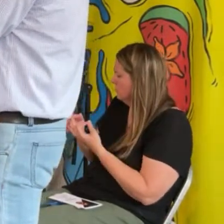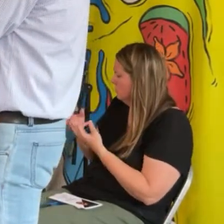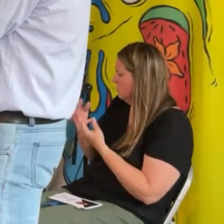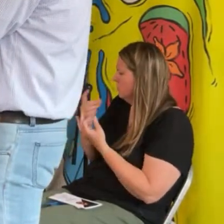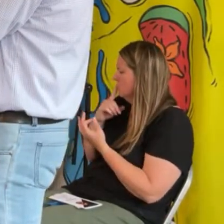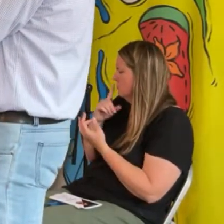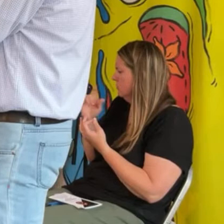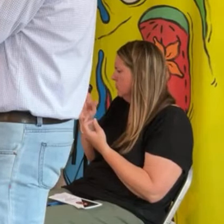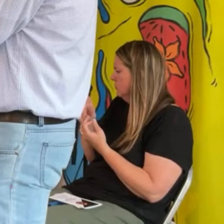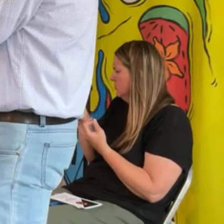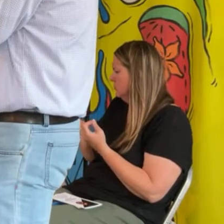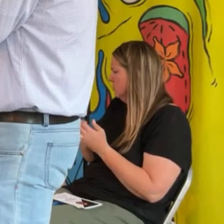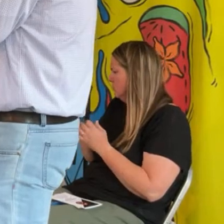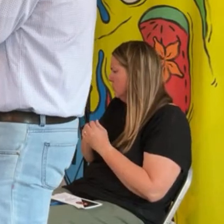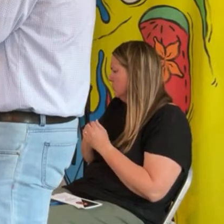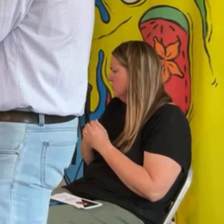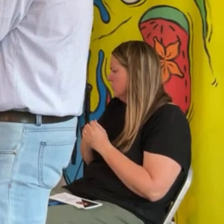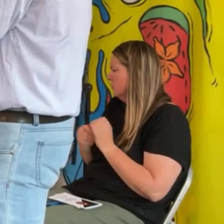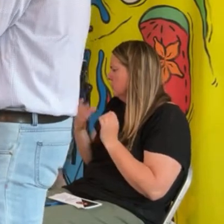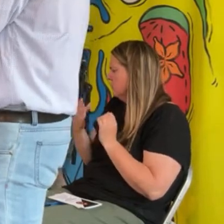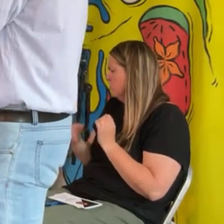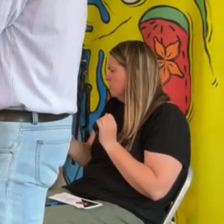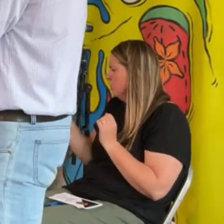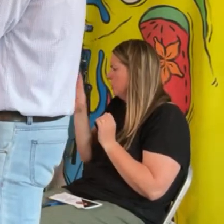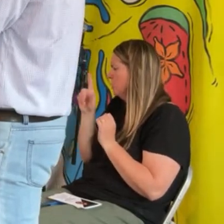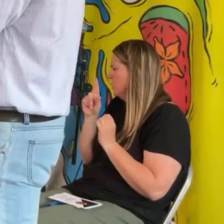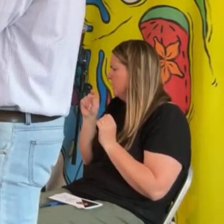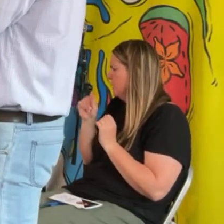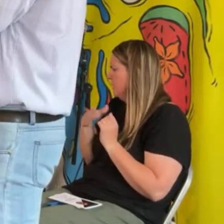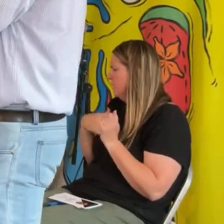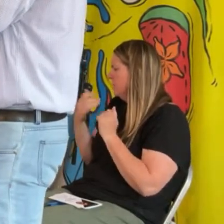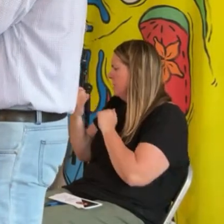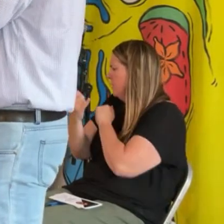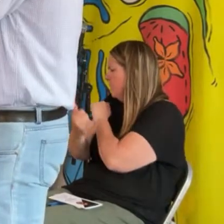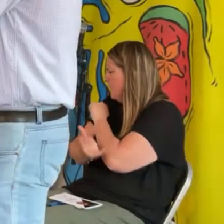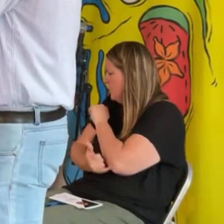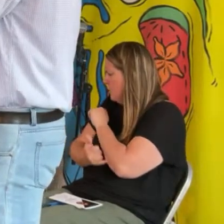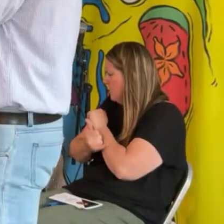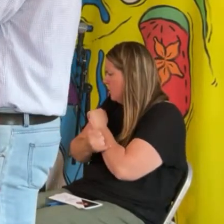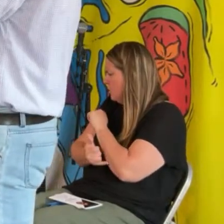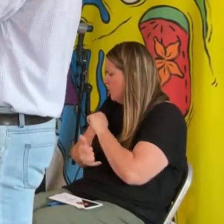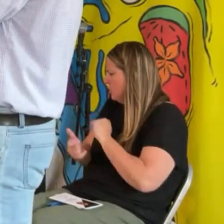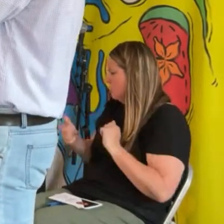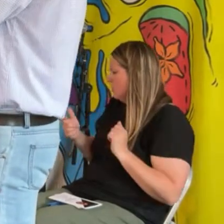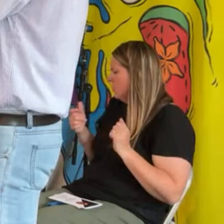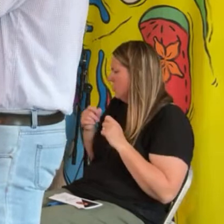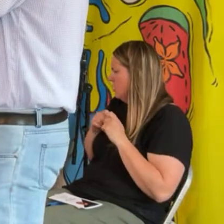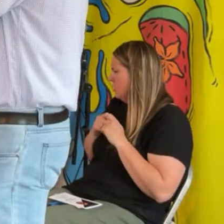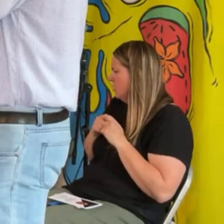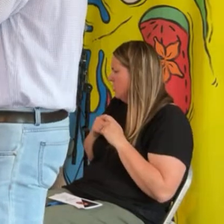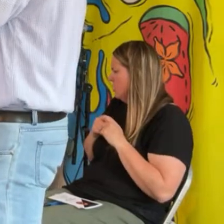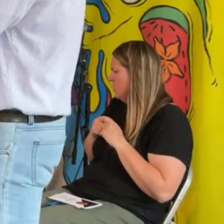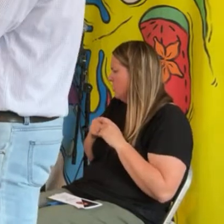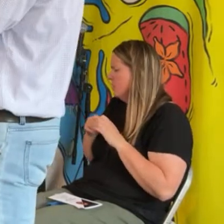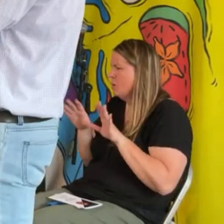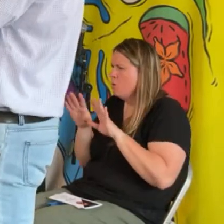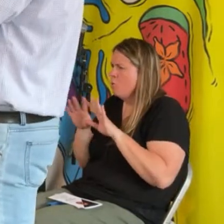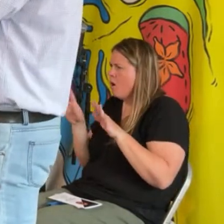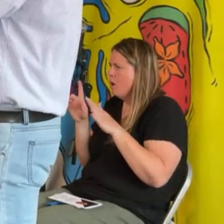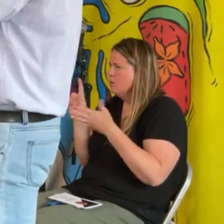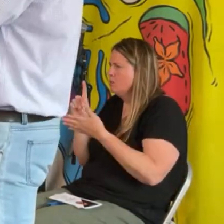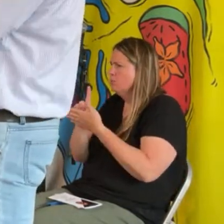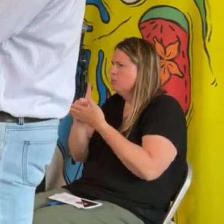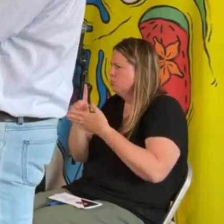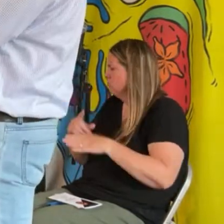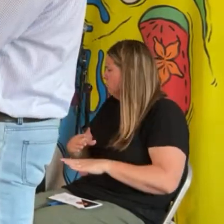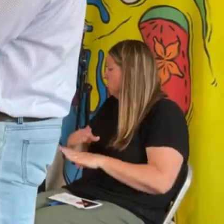should. The blue canary of my country runs into walls, into streetlights,